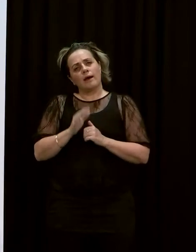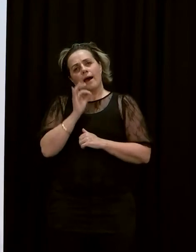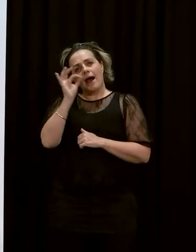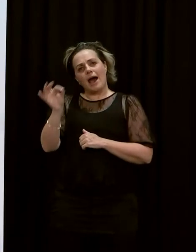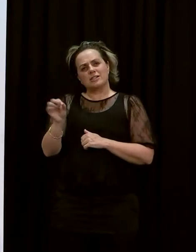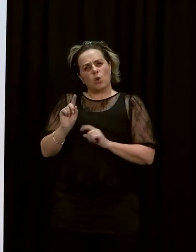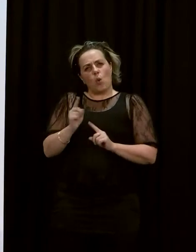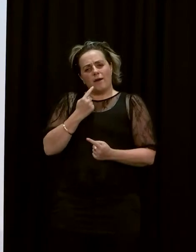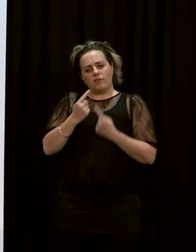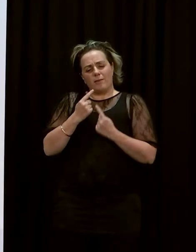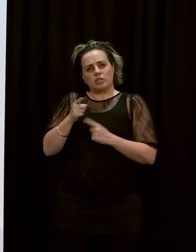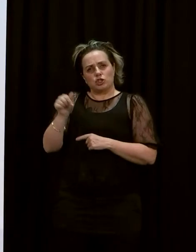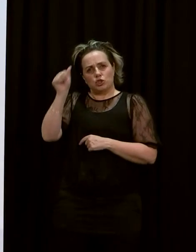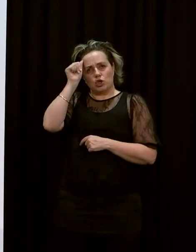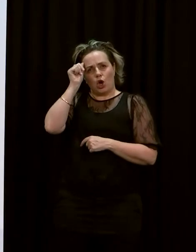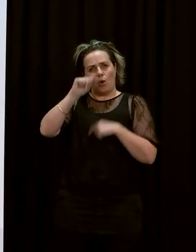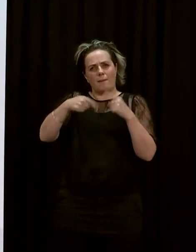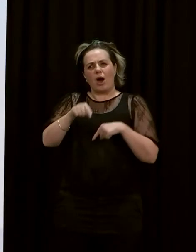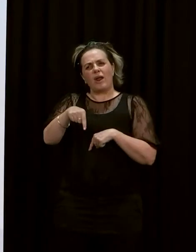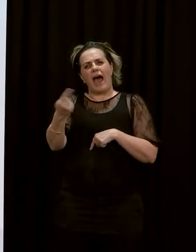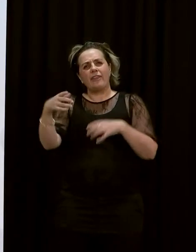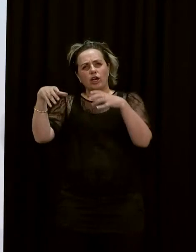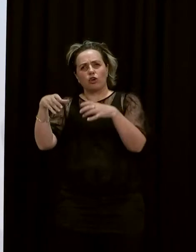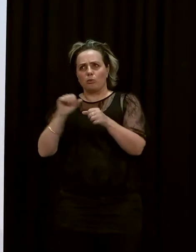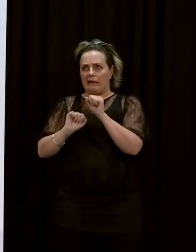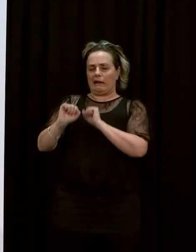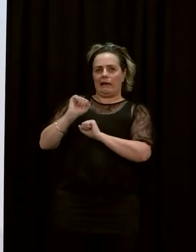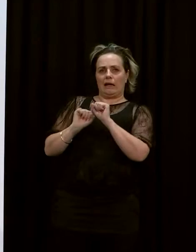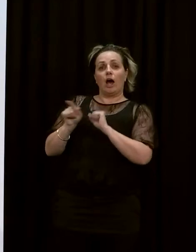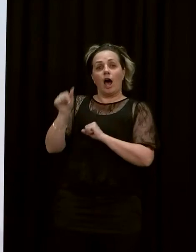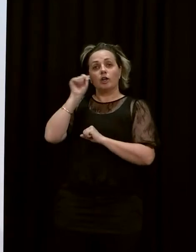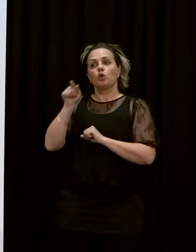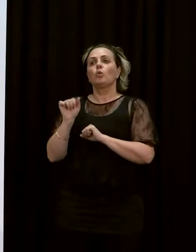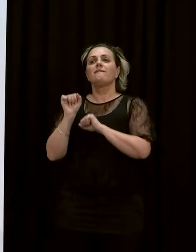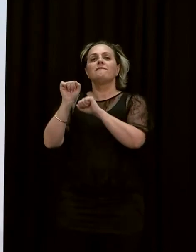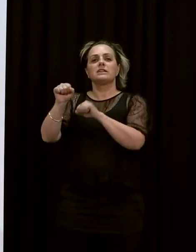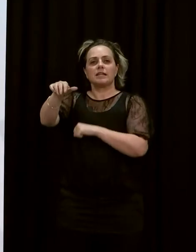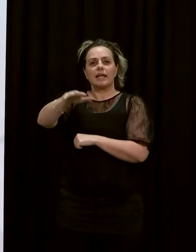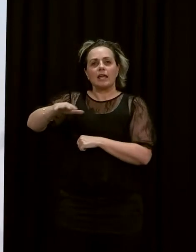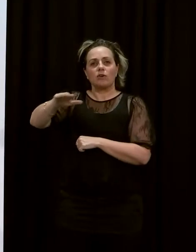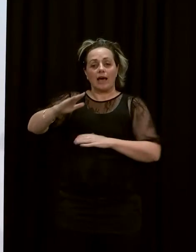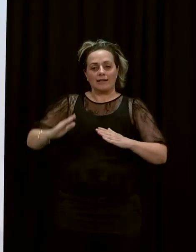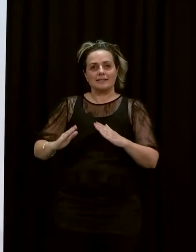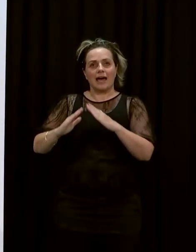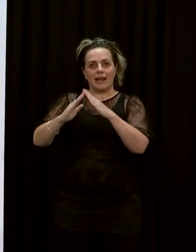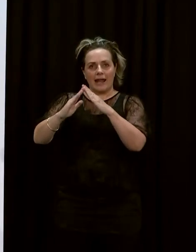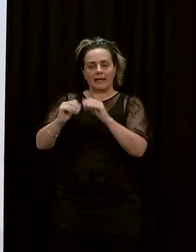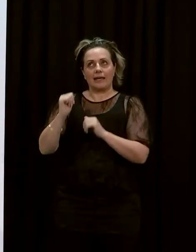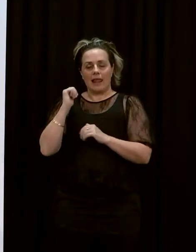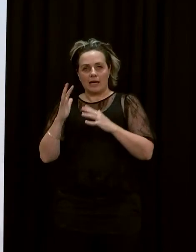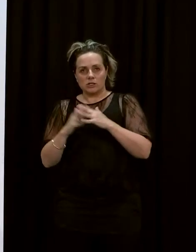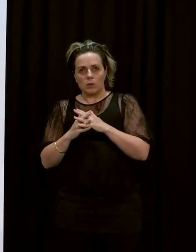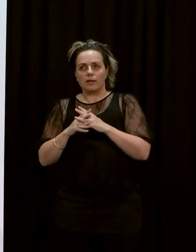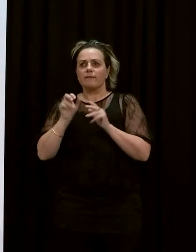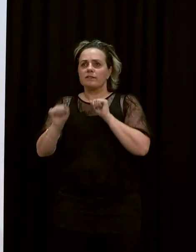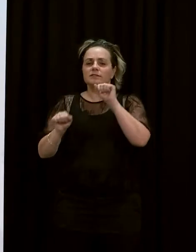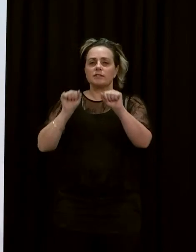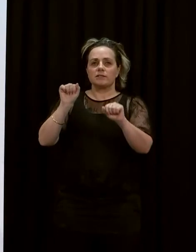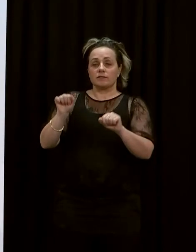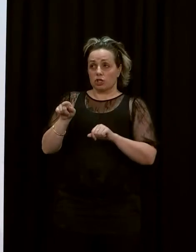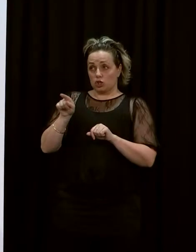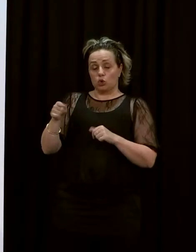around what that other group is? I know you have been into the regions in the last couple of weeks, you were in Taranaki at the end of last week. Were you